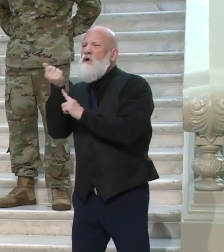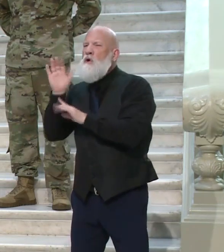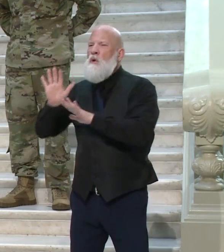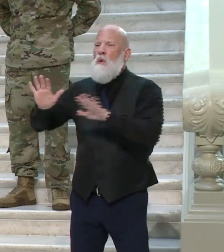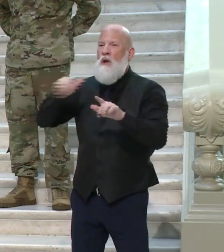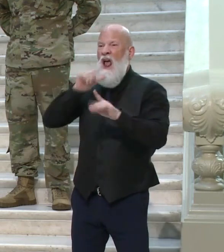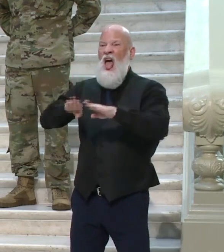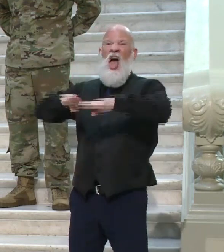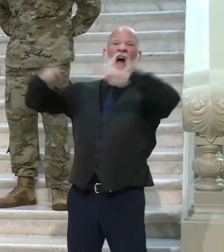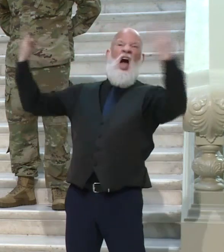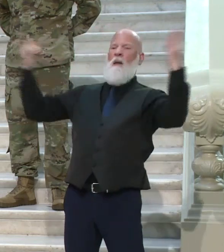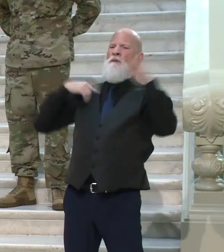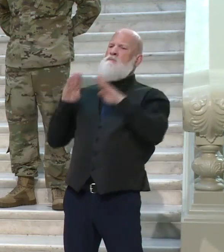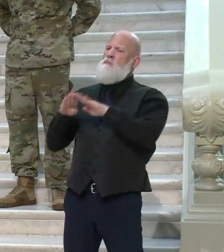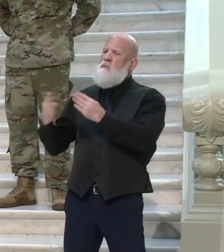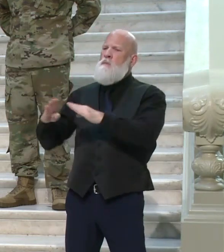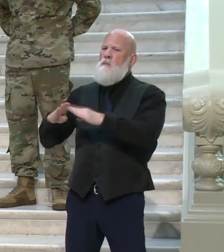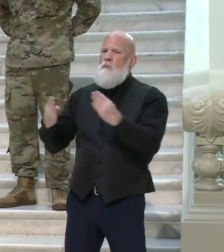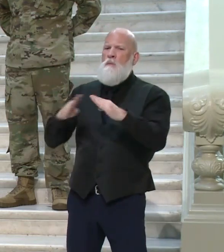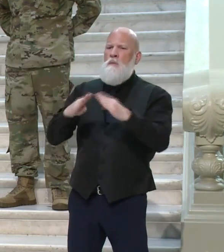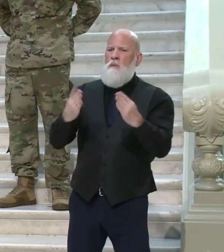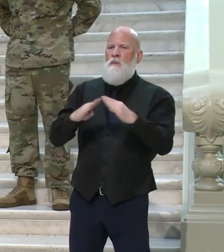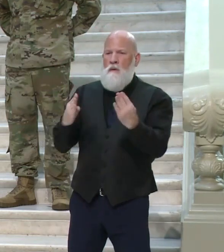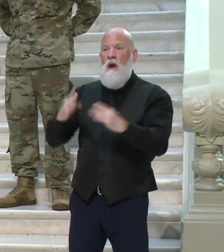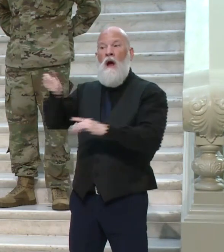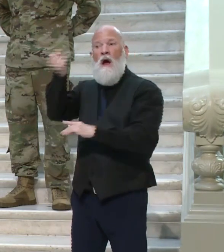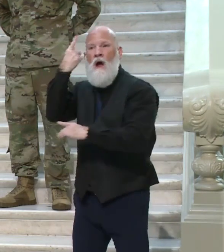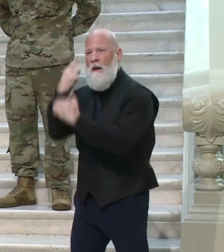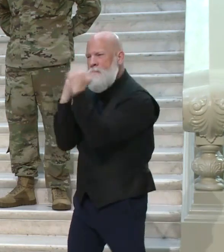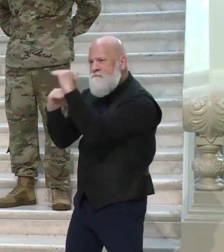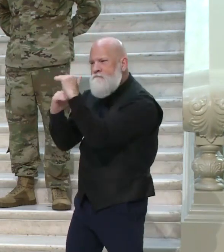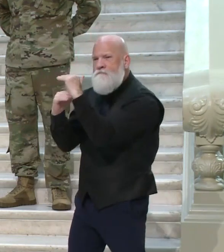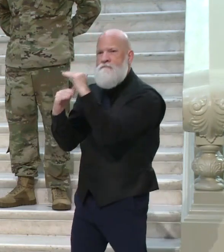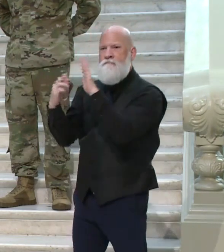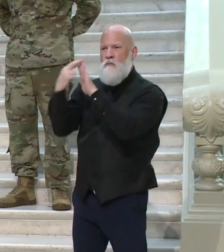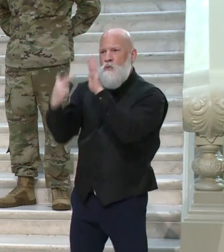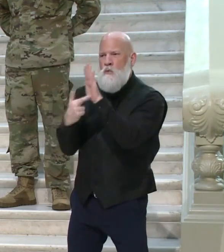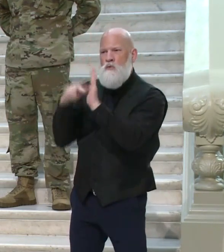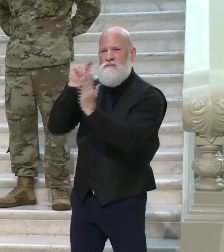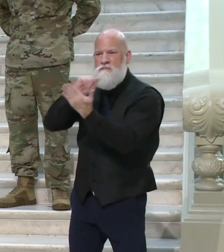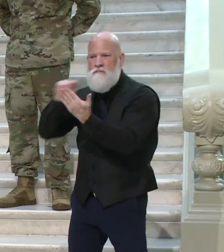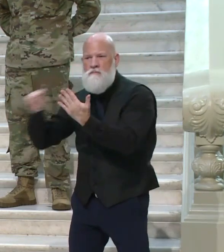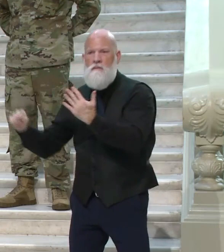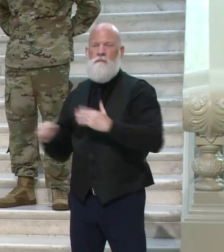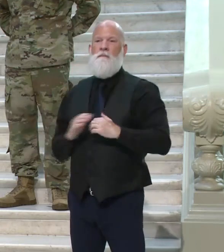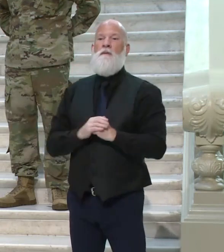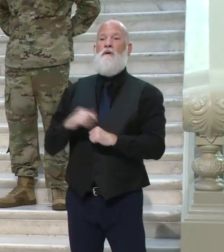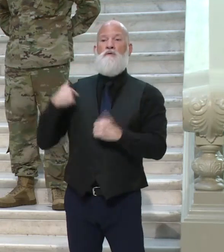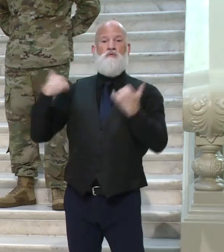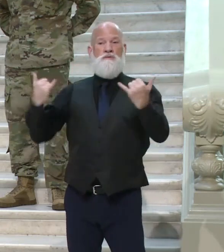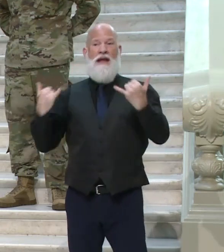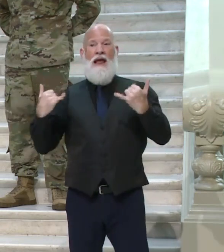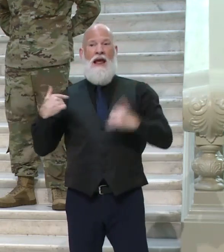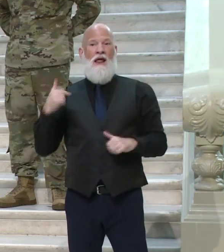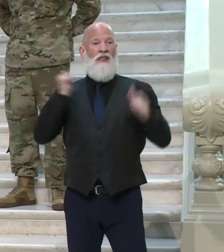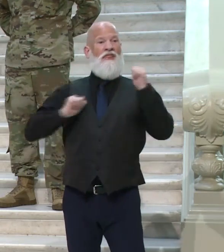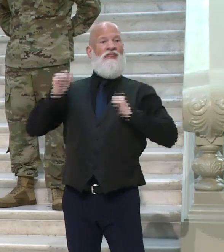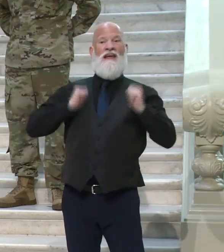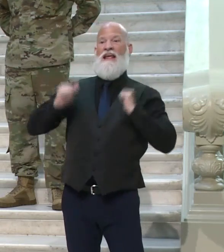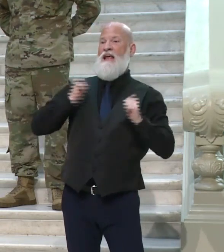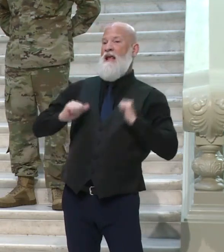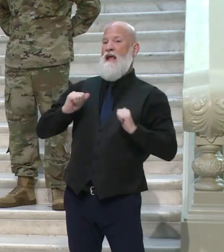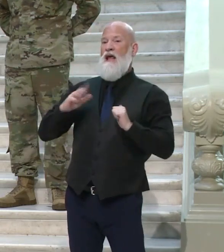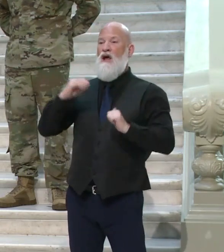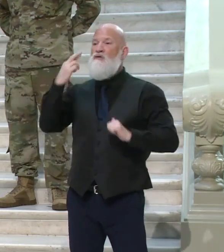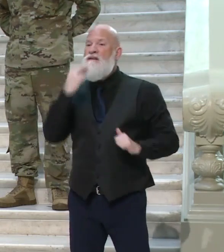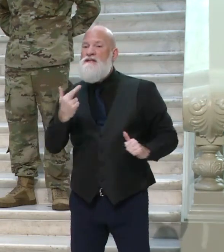limited operations. And starting today, theaters may reopen and restaurants and dining rooms, including